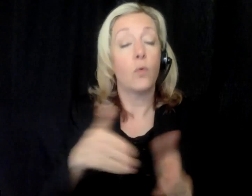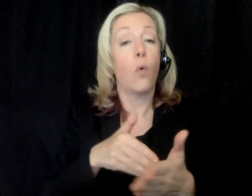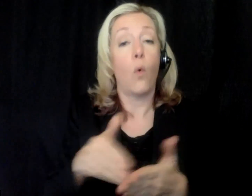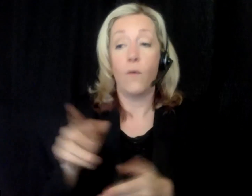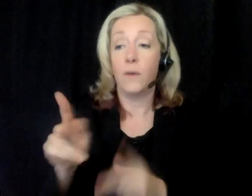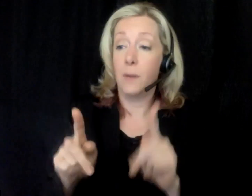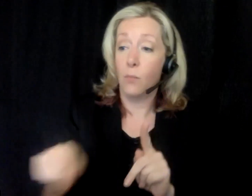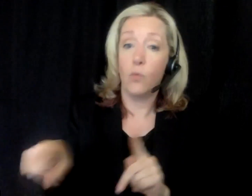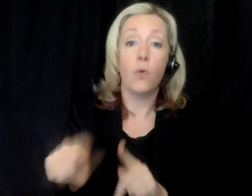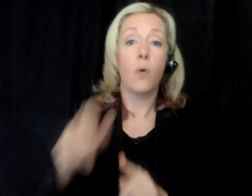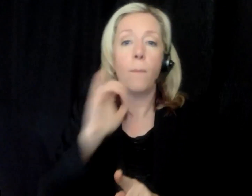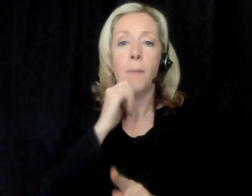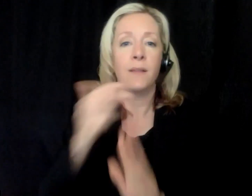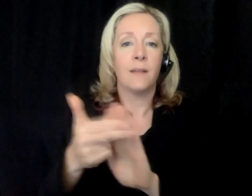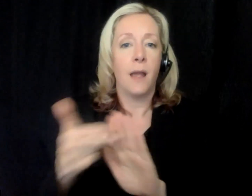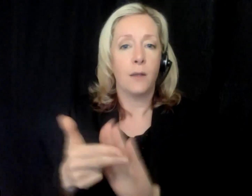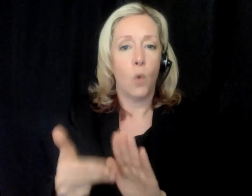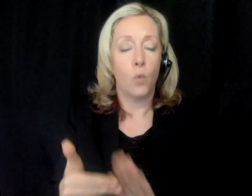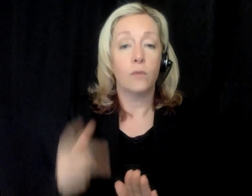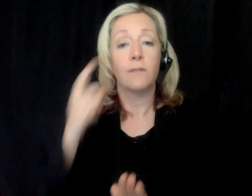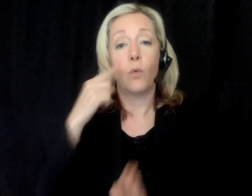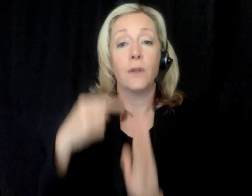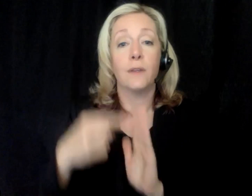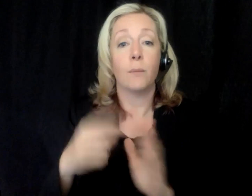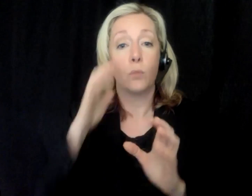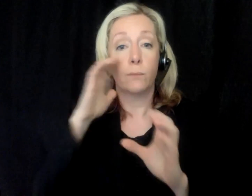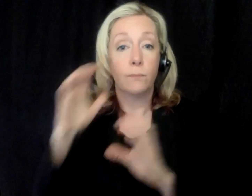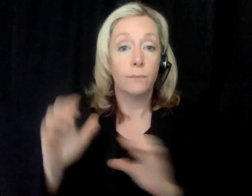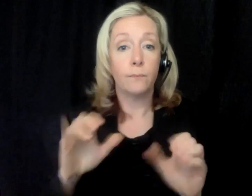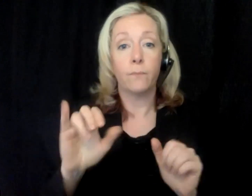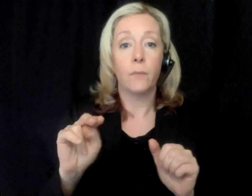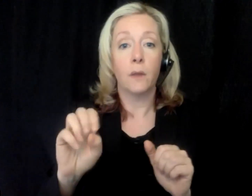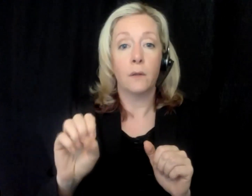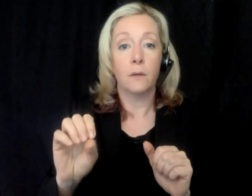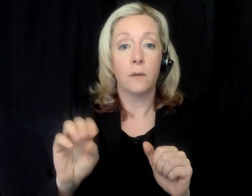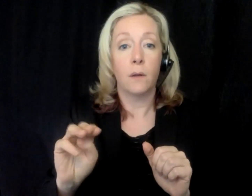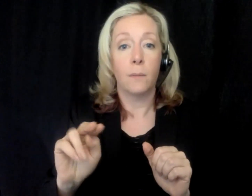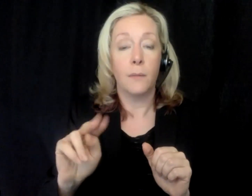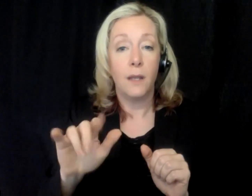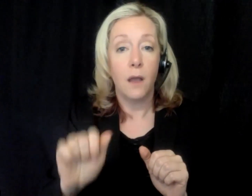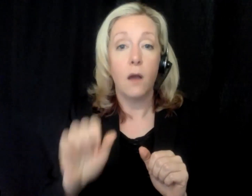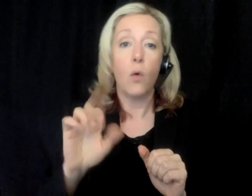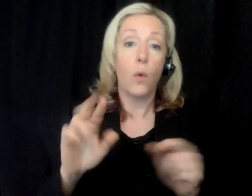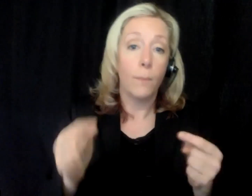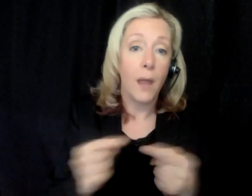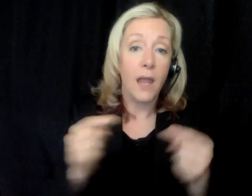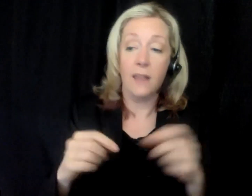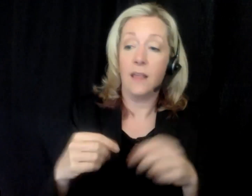They're given treatments to deal with the insomnia, for example, or the pain, and they just continue to get worse.